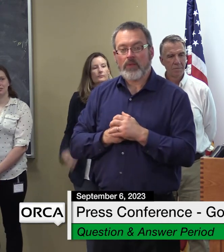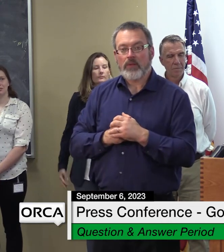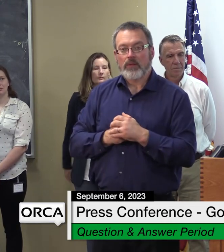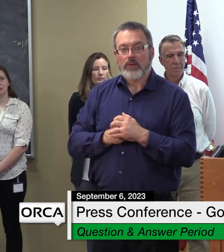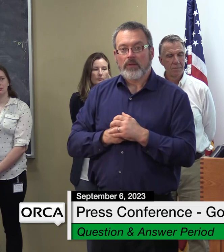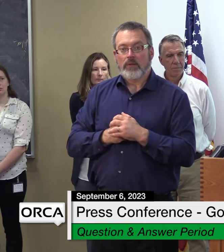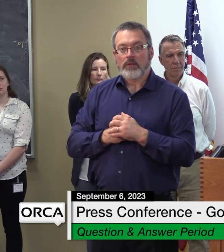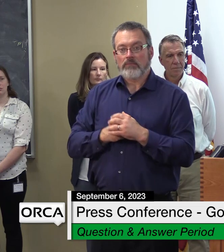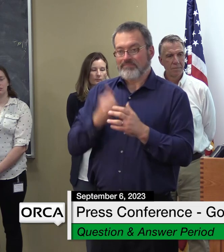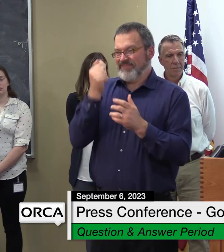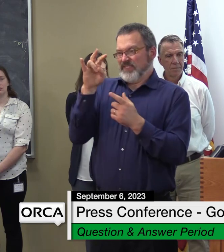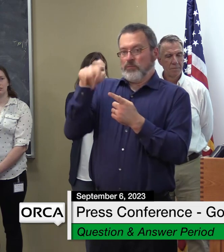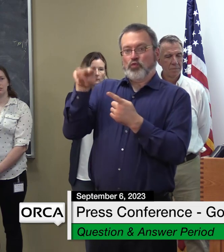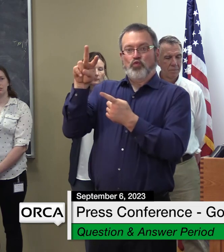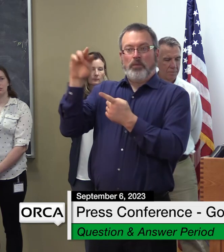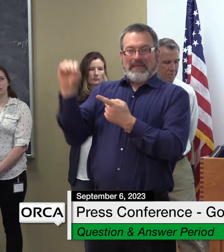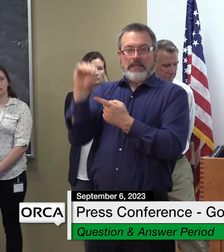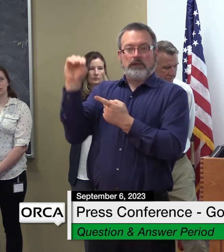So